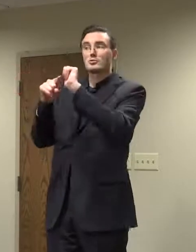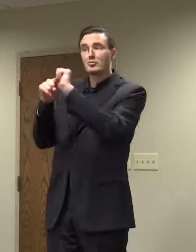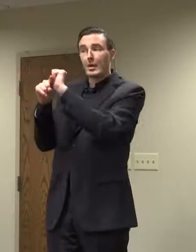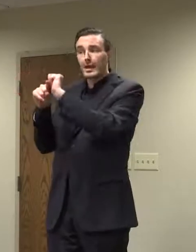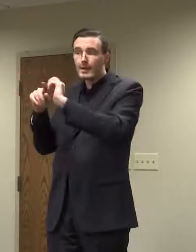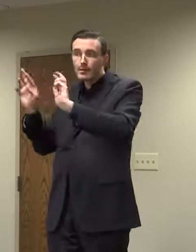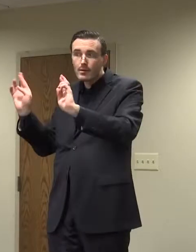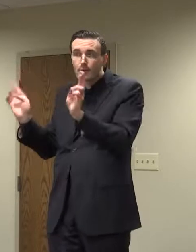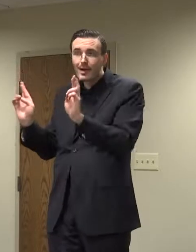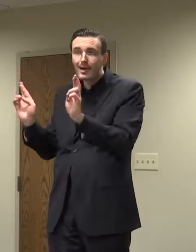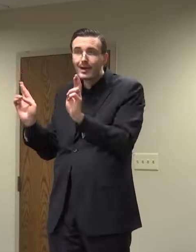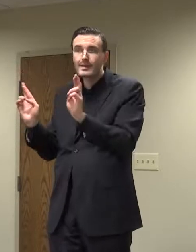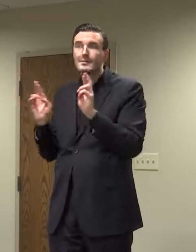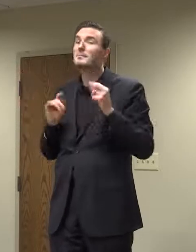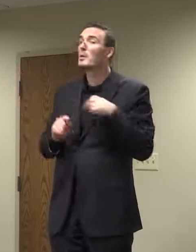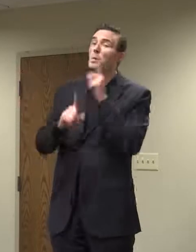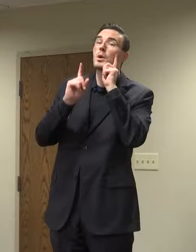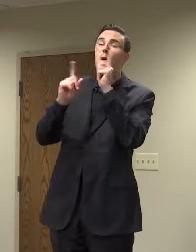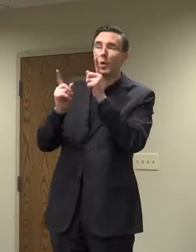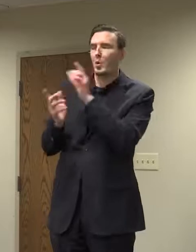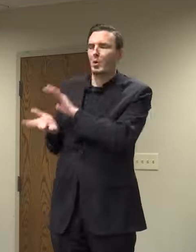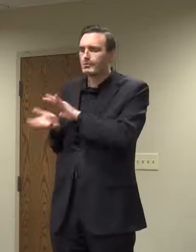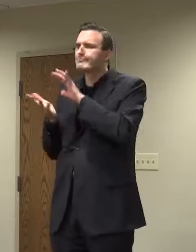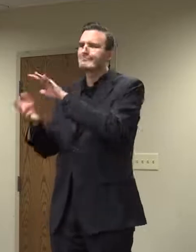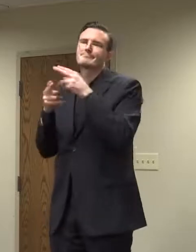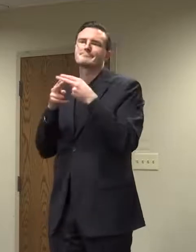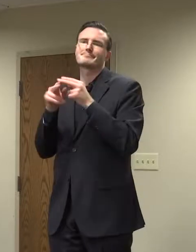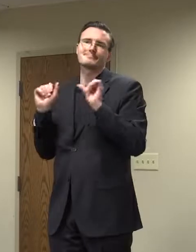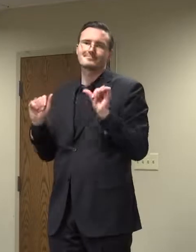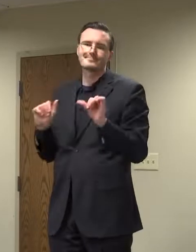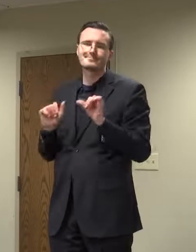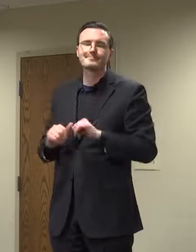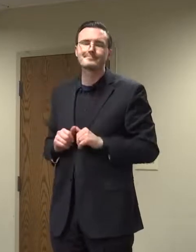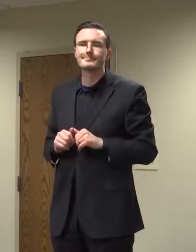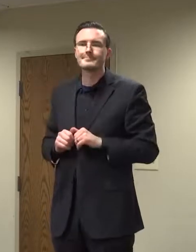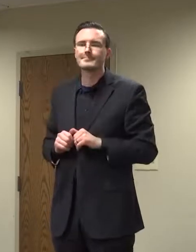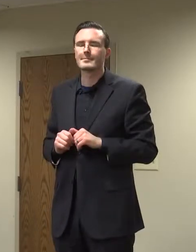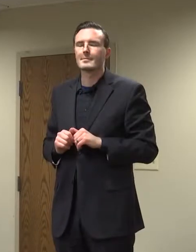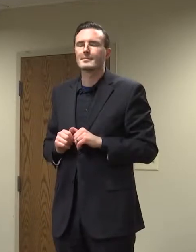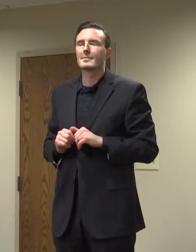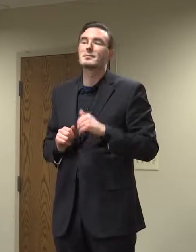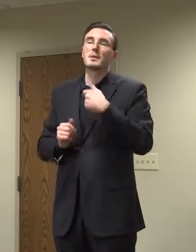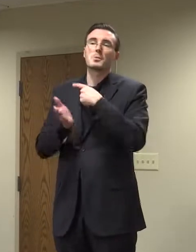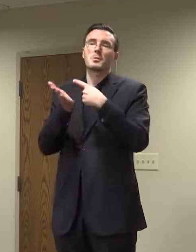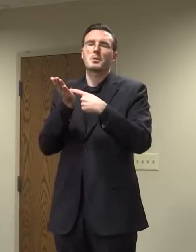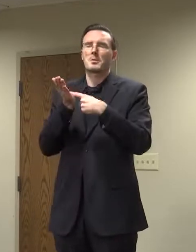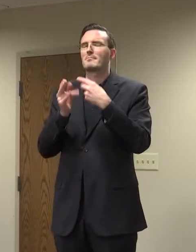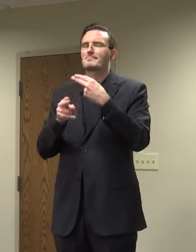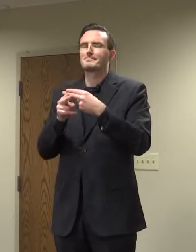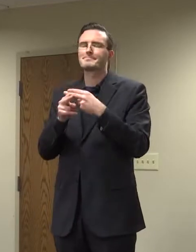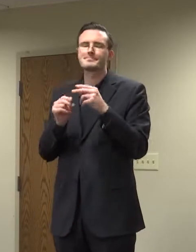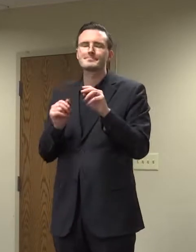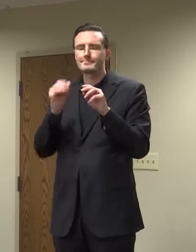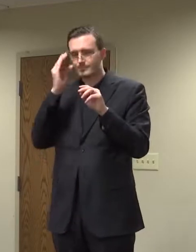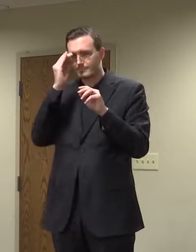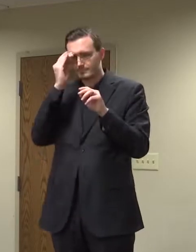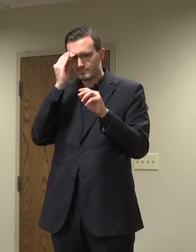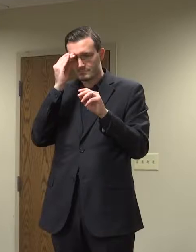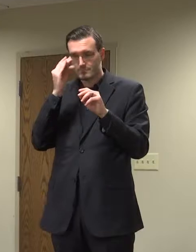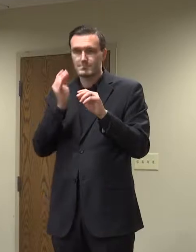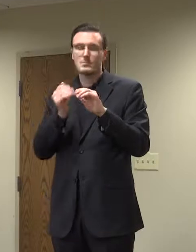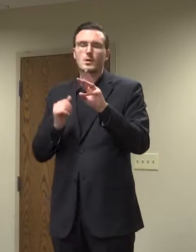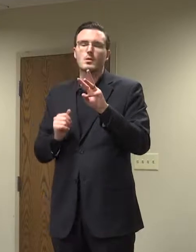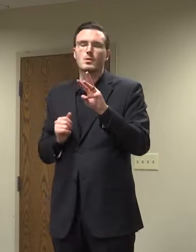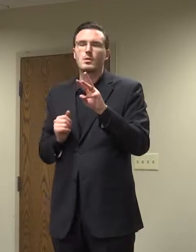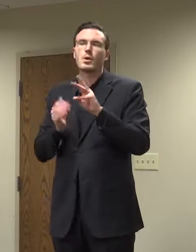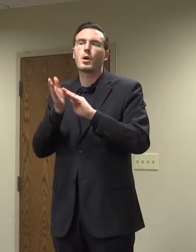get this in there as quickly as possible. When we talk about it being what we call a waived test, is that for those of us who remember,